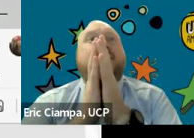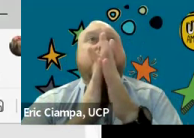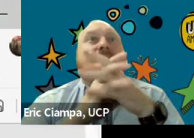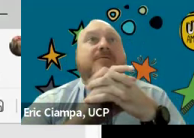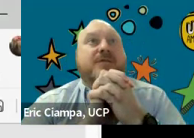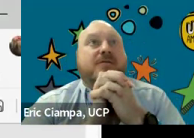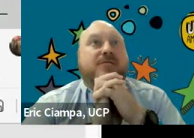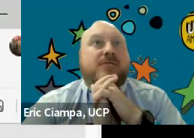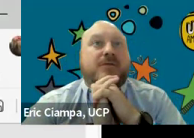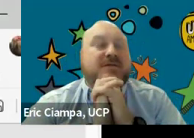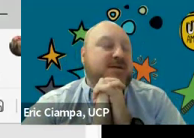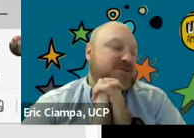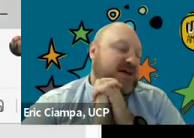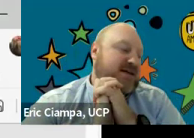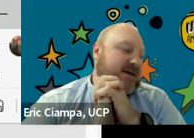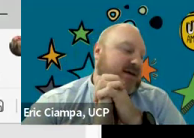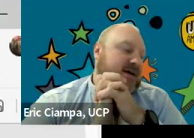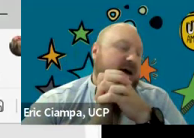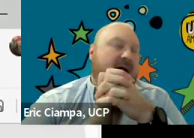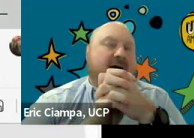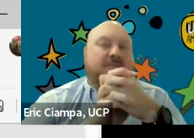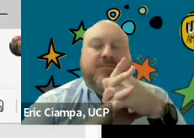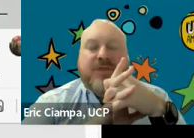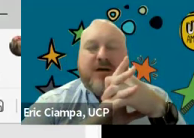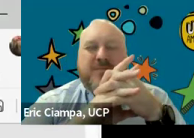webinar, for the 10%.